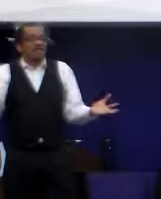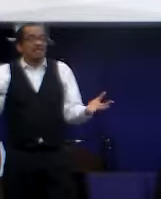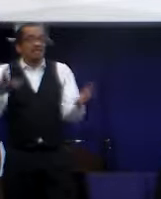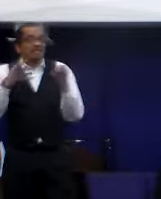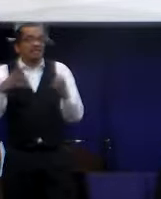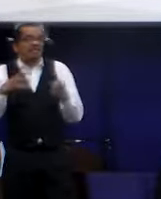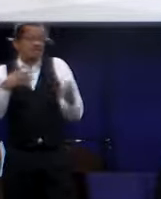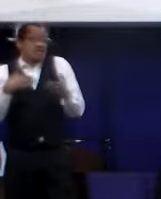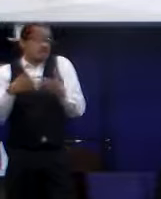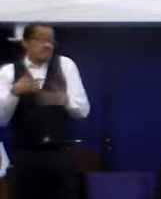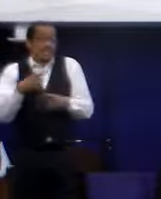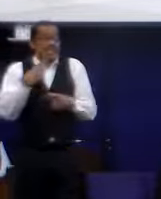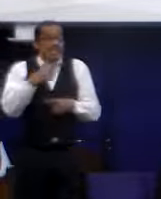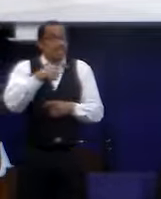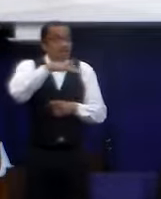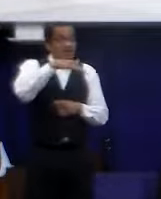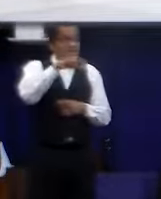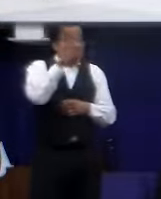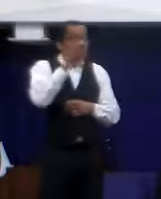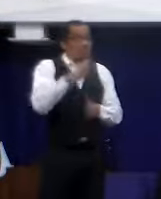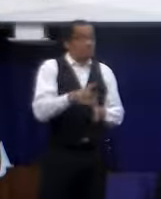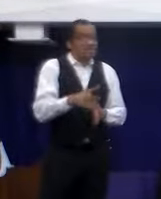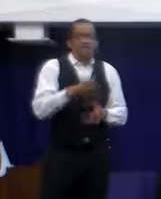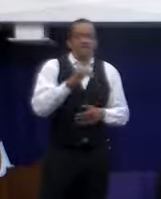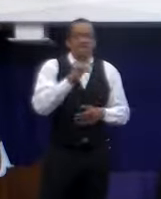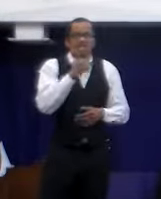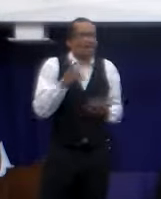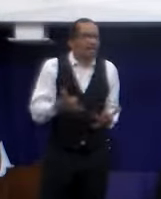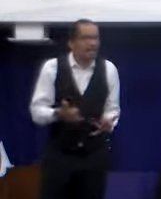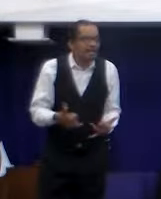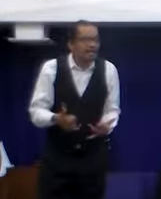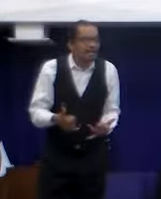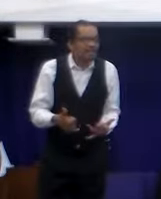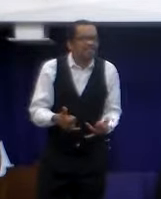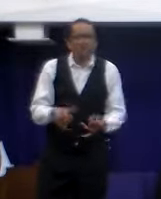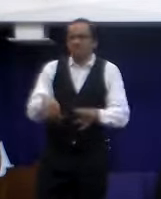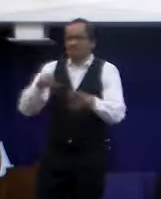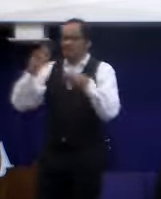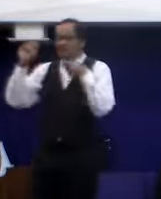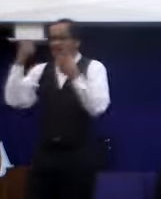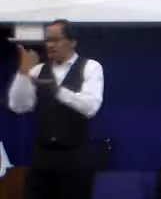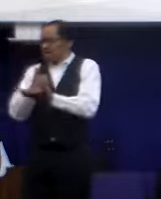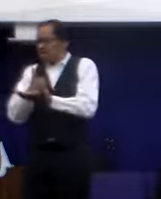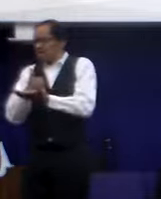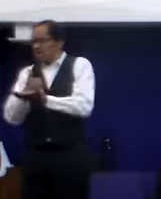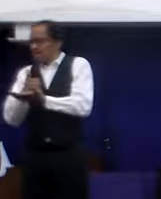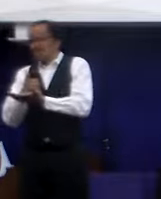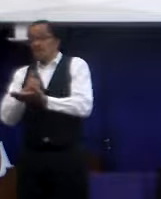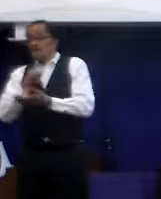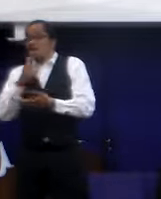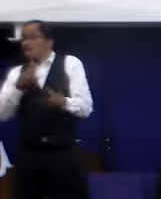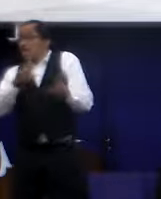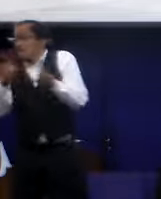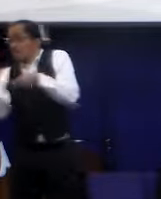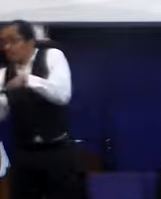pastor, but He ain't going to be a pastor right now. Something ain't running too fast. Yeah. Amen. Hallelujah. And we're not ready to do